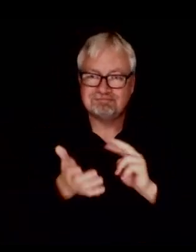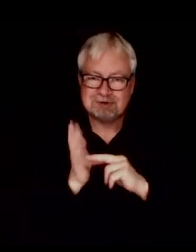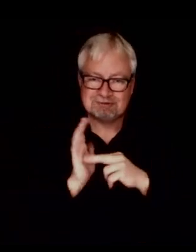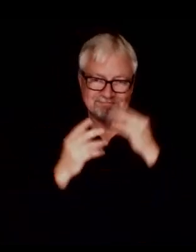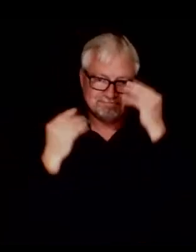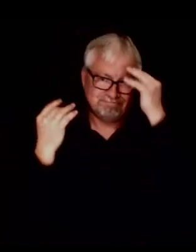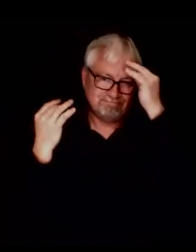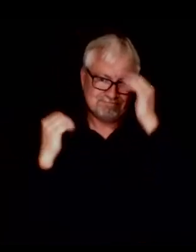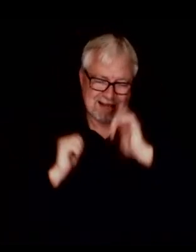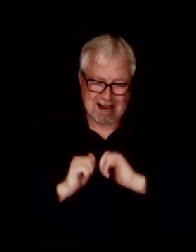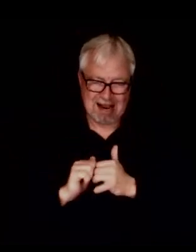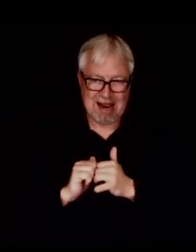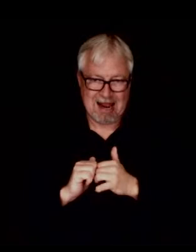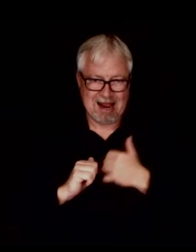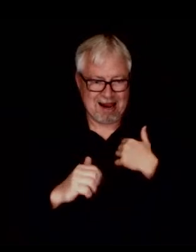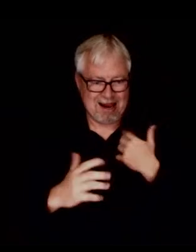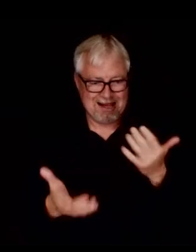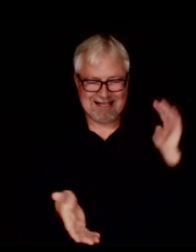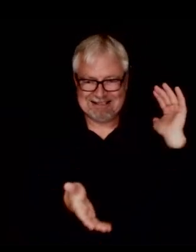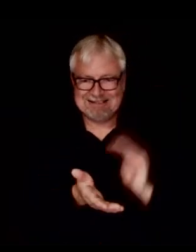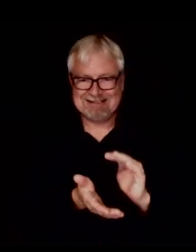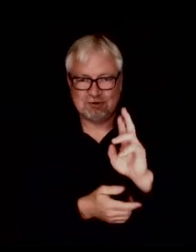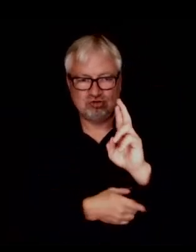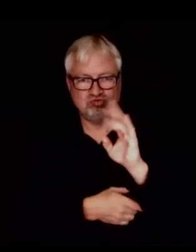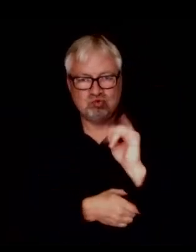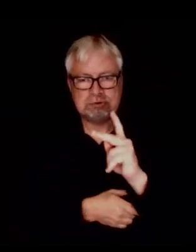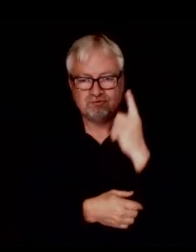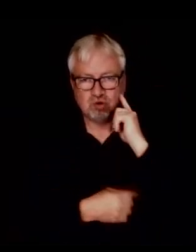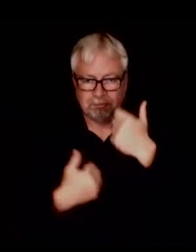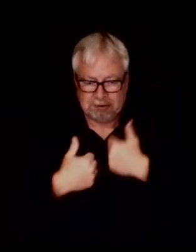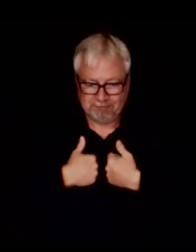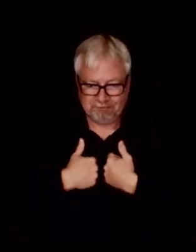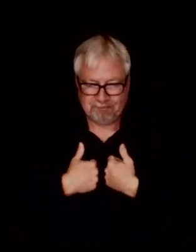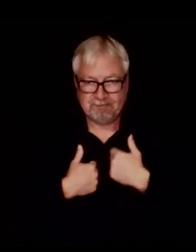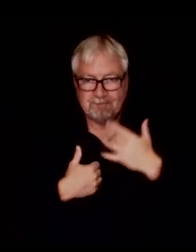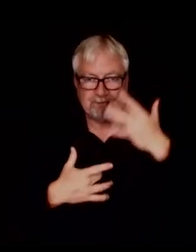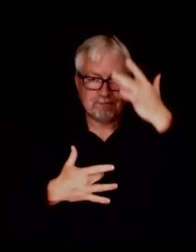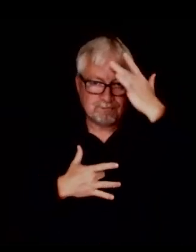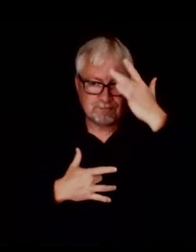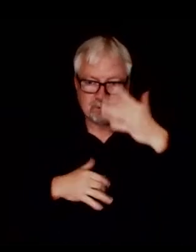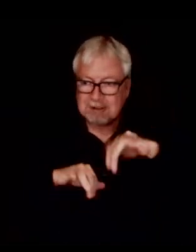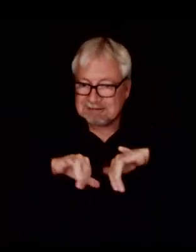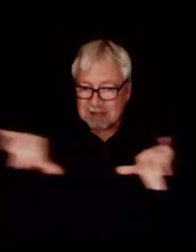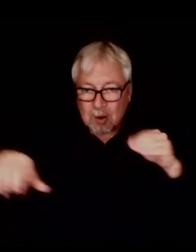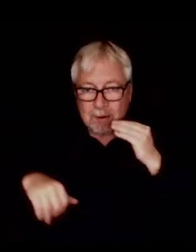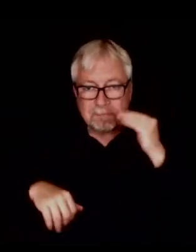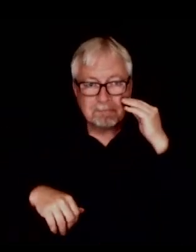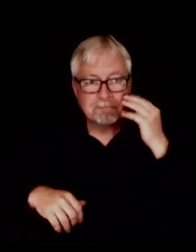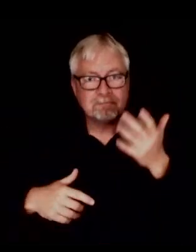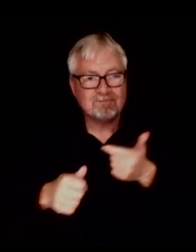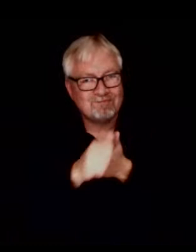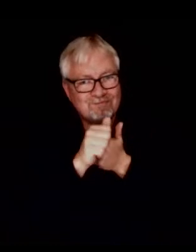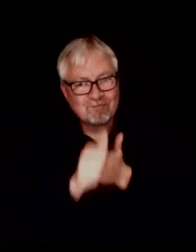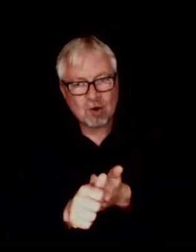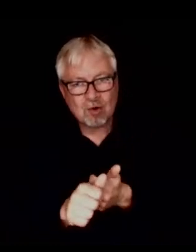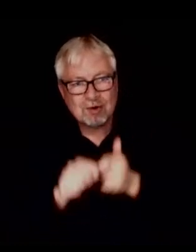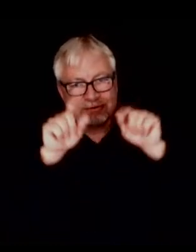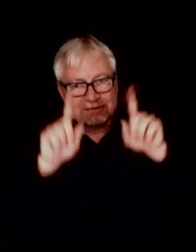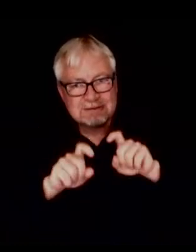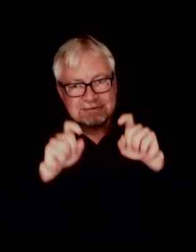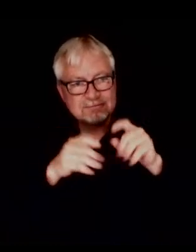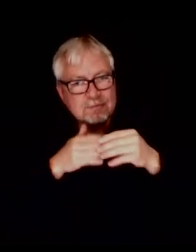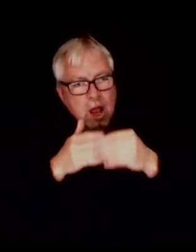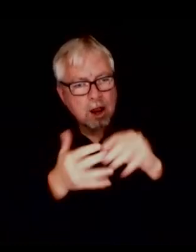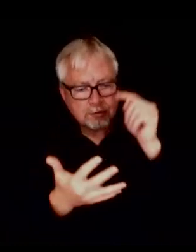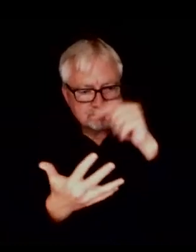or have a known or possible exposure, following the updated testing guidelines that have been presented today. This cannot be